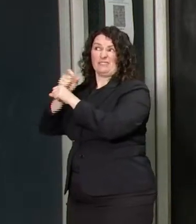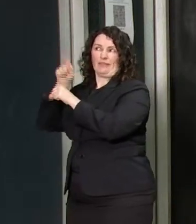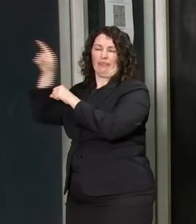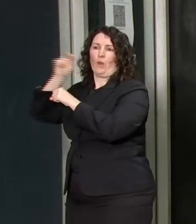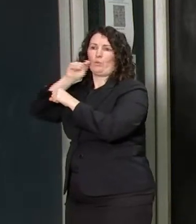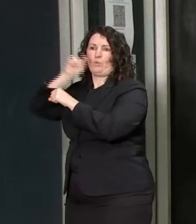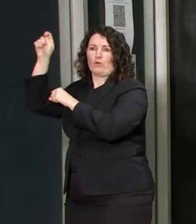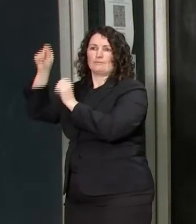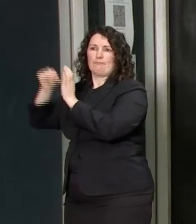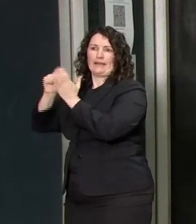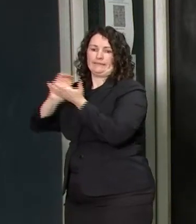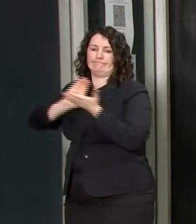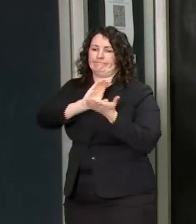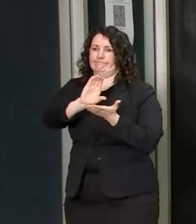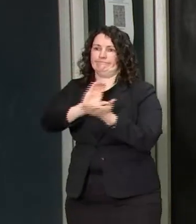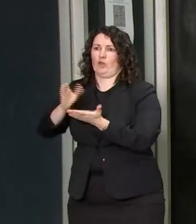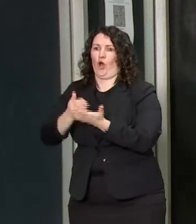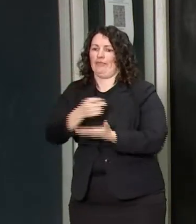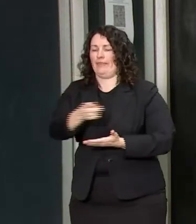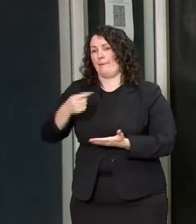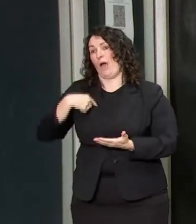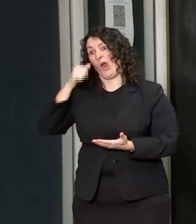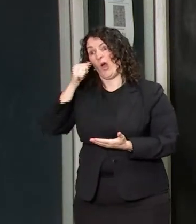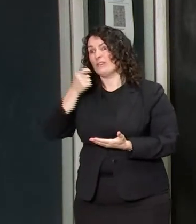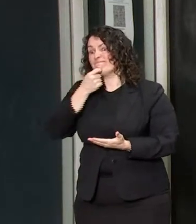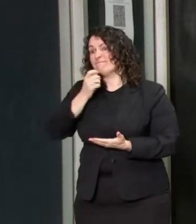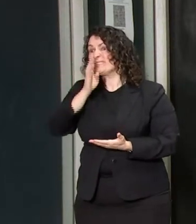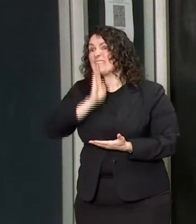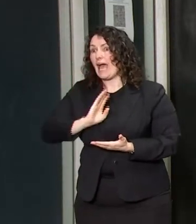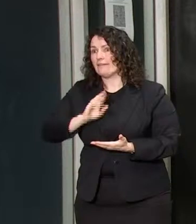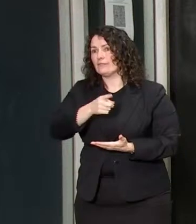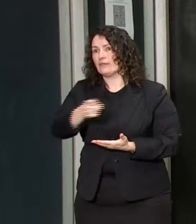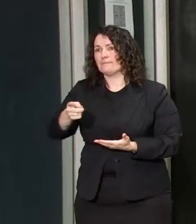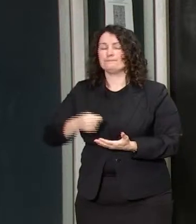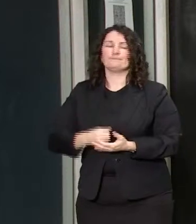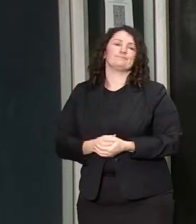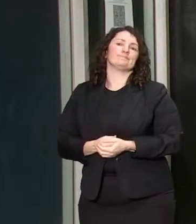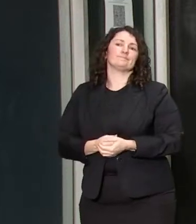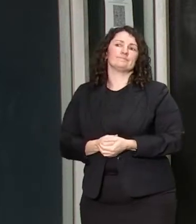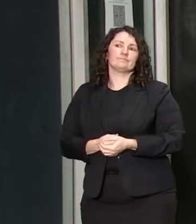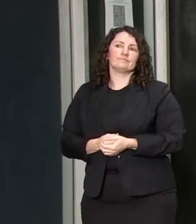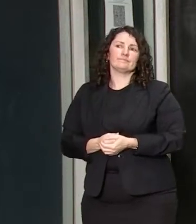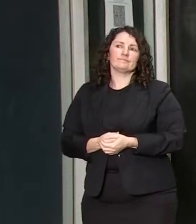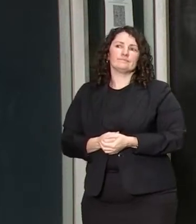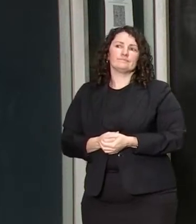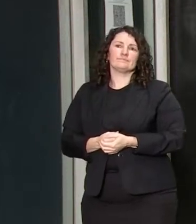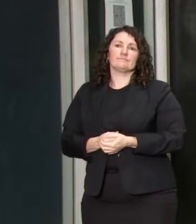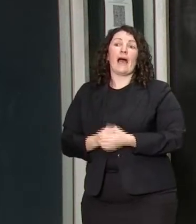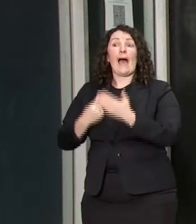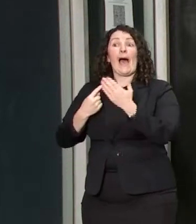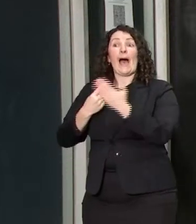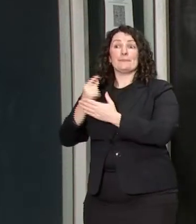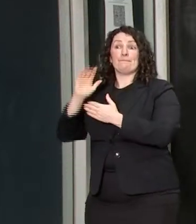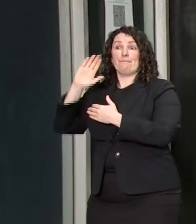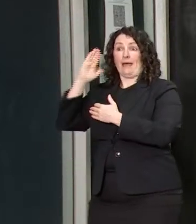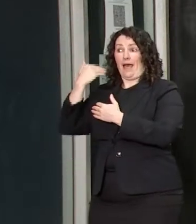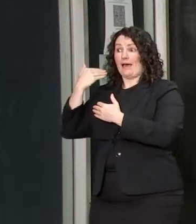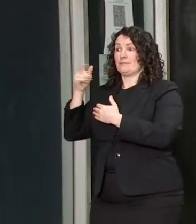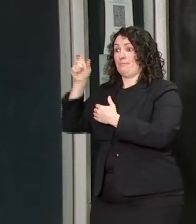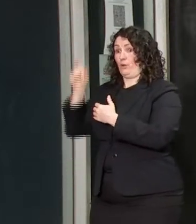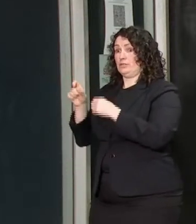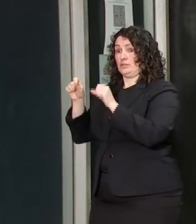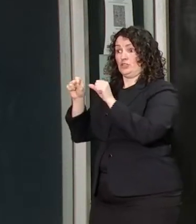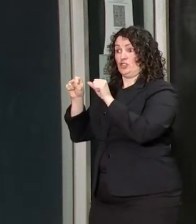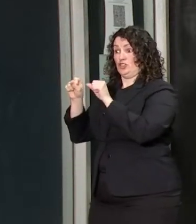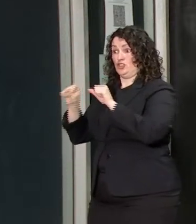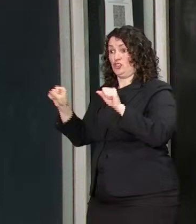gyms, including settings where people have been tested prior to being in gyms, where they've had spacing of individuals, where they've had